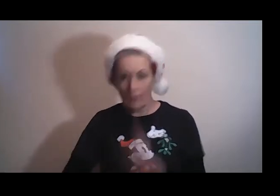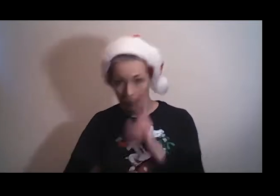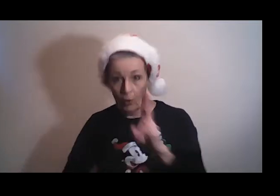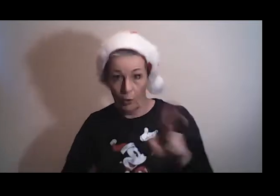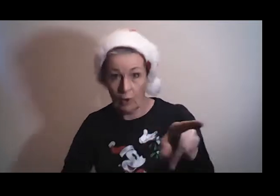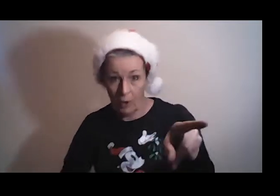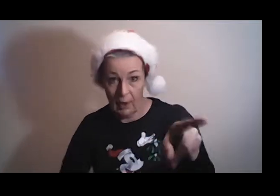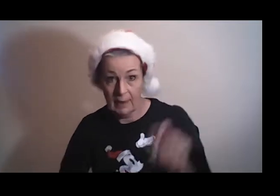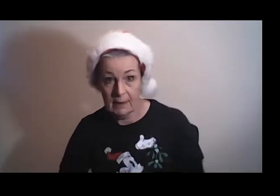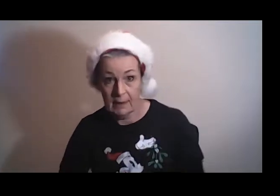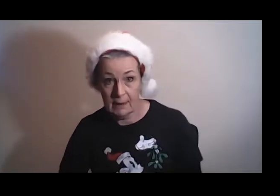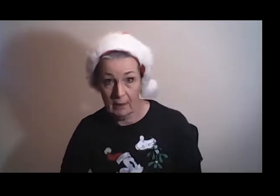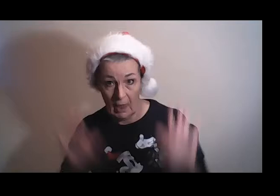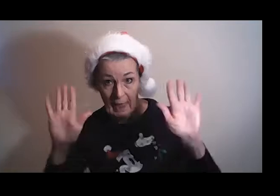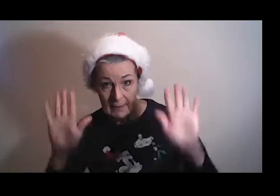on top.